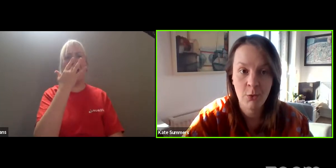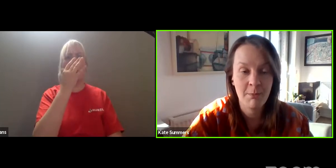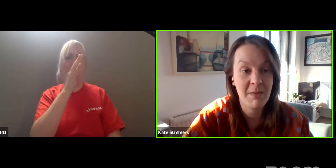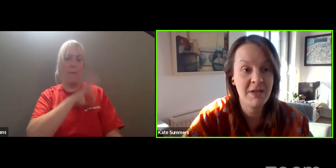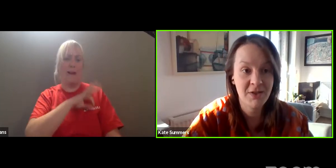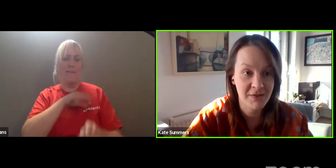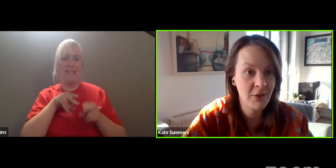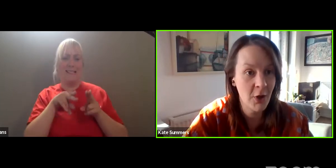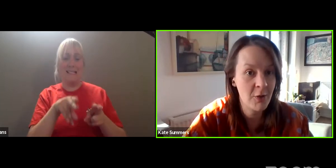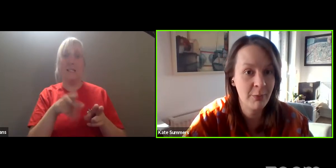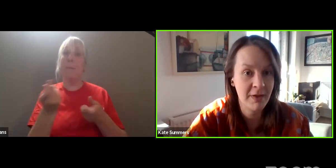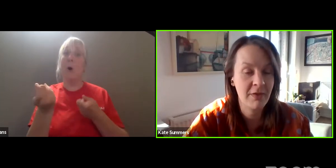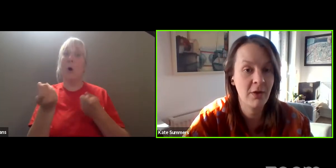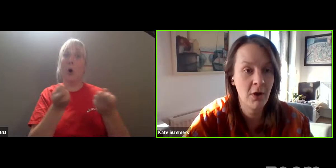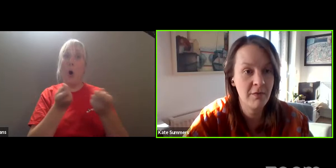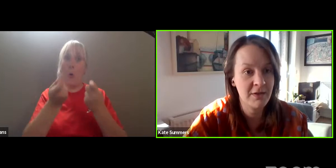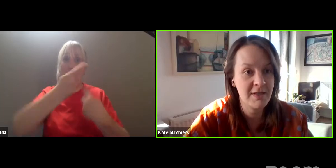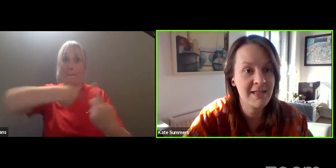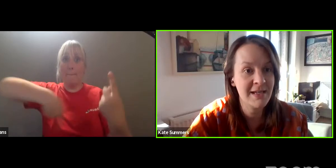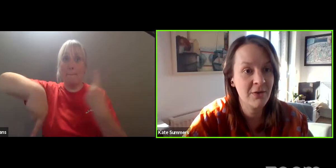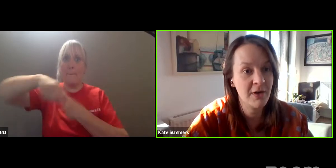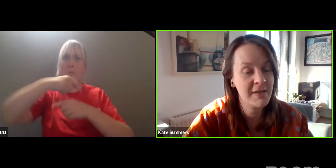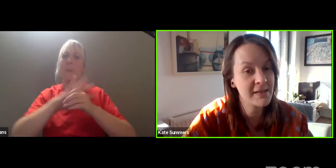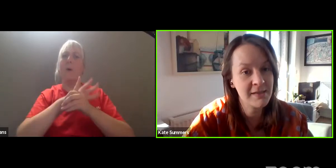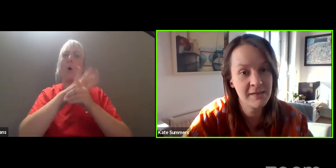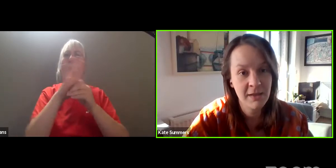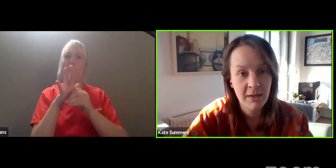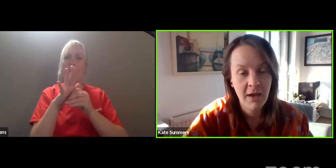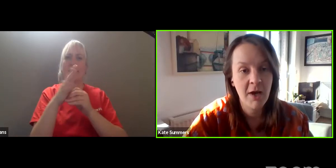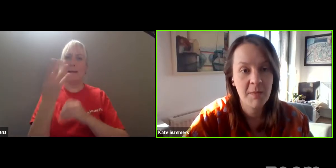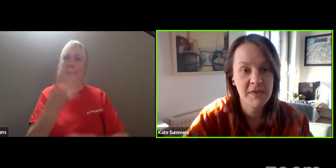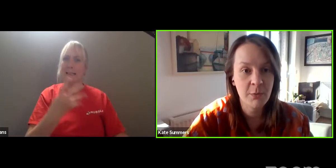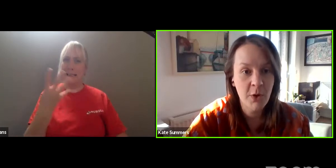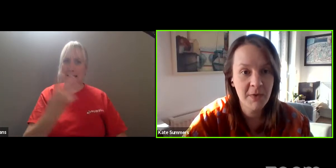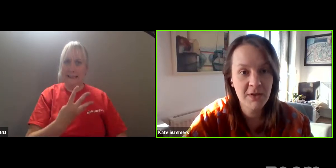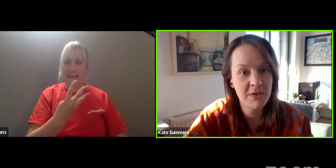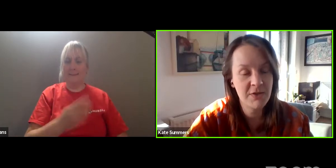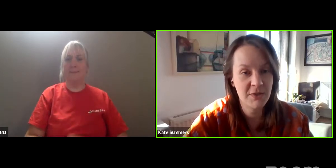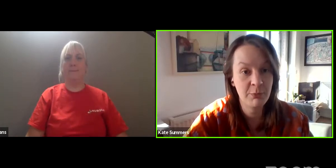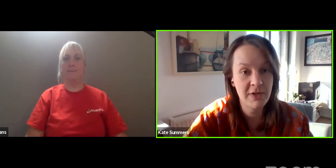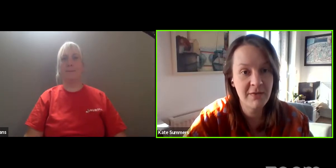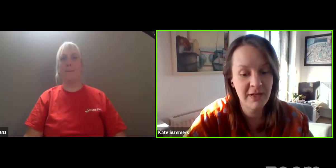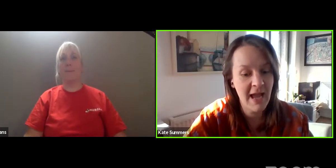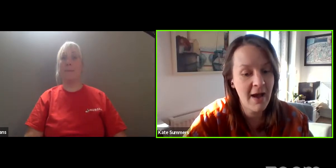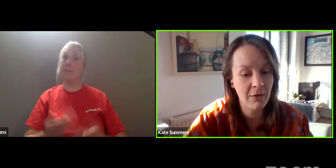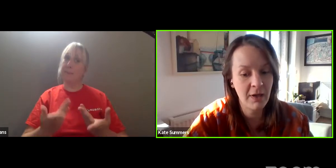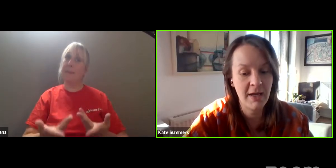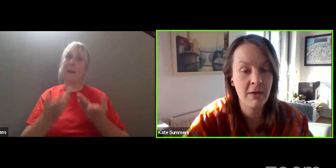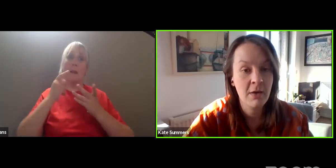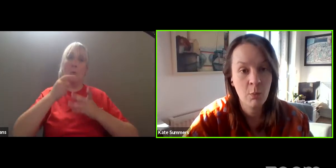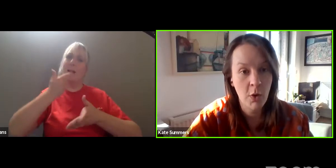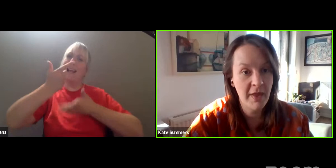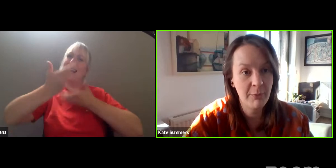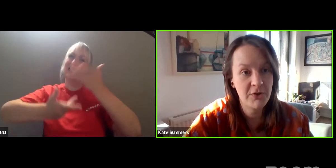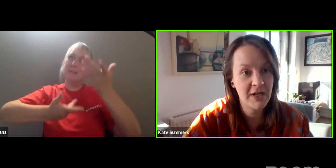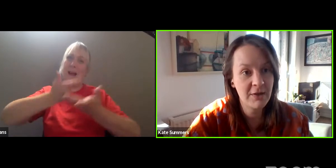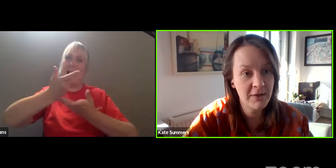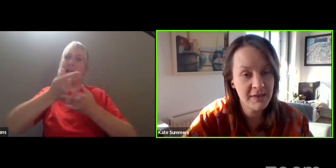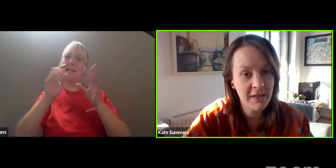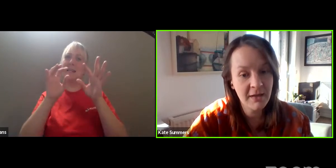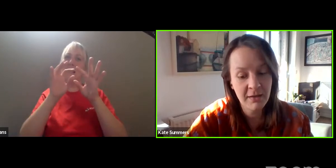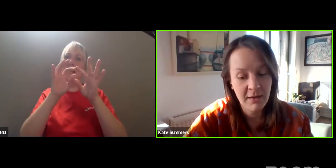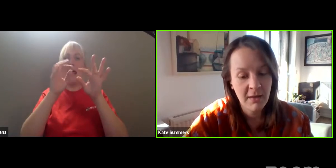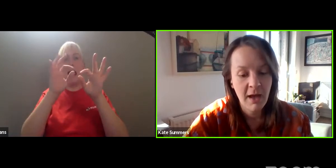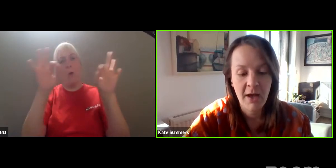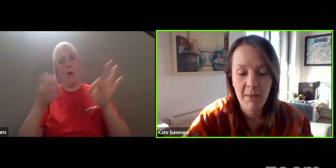with, or maybe doesn't cope with, the COVID-19 crisis. So what I'm going to do is just briefly outline what that project